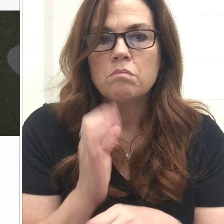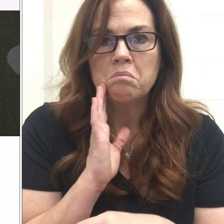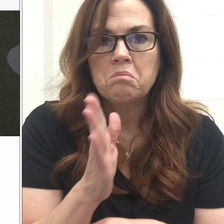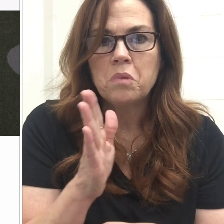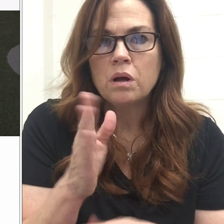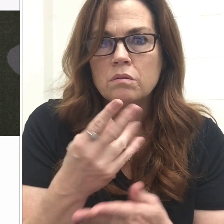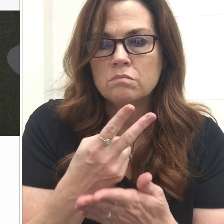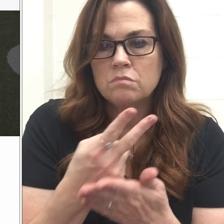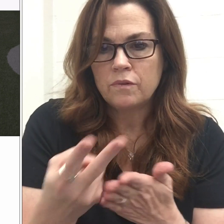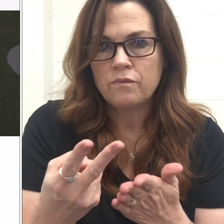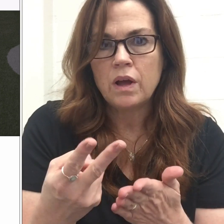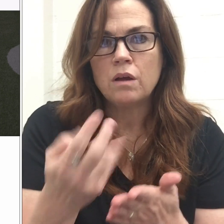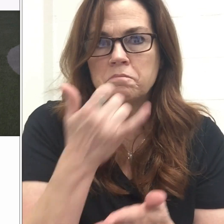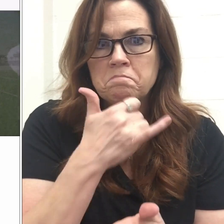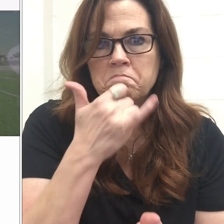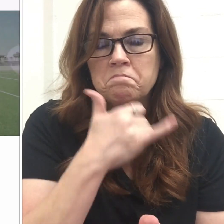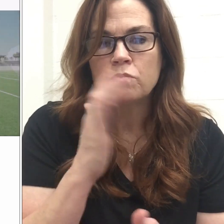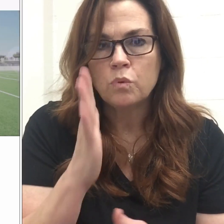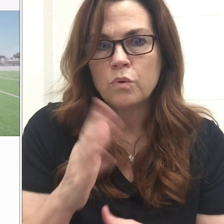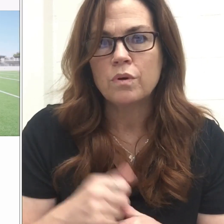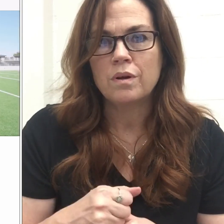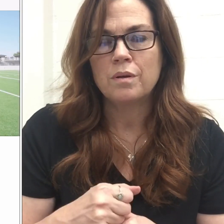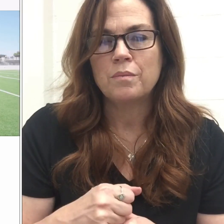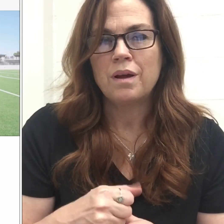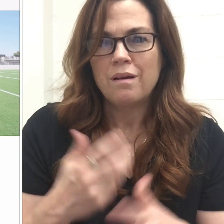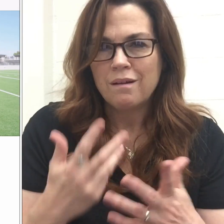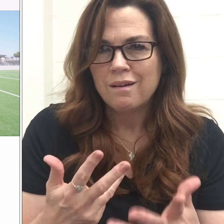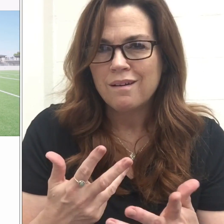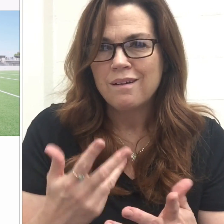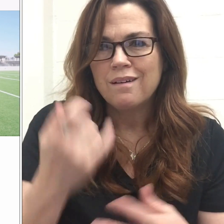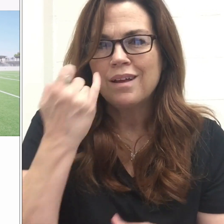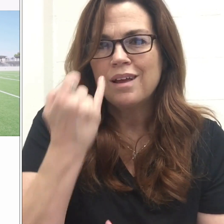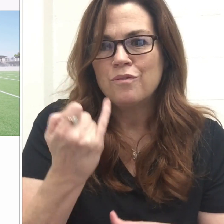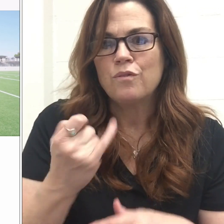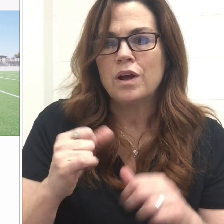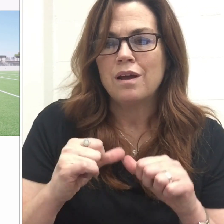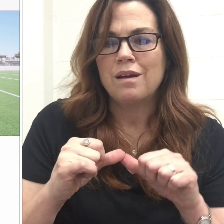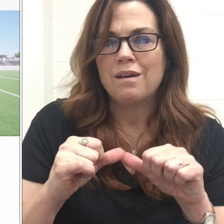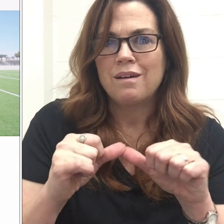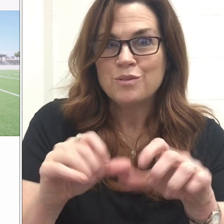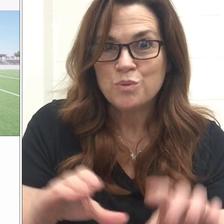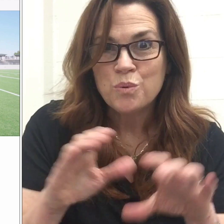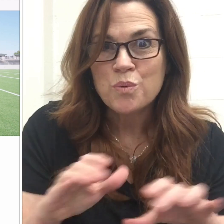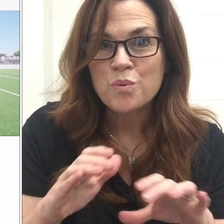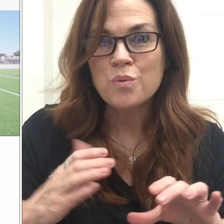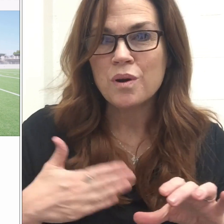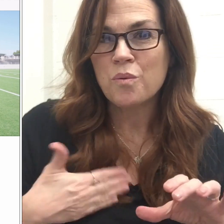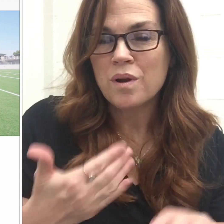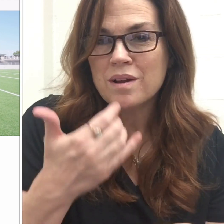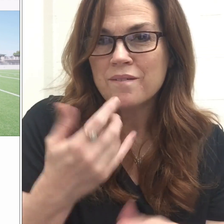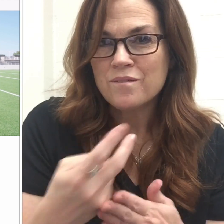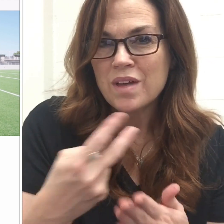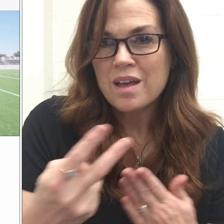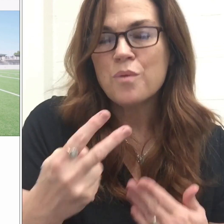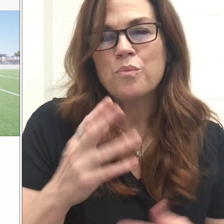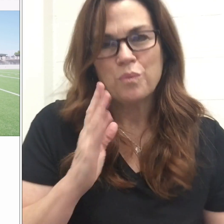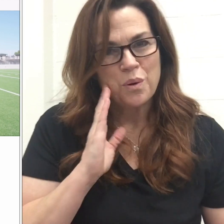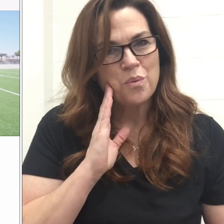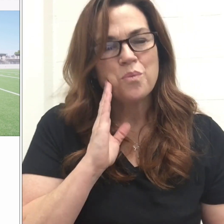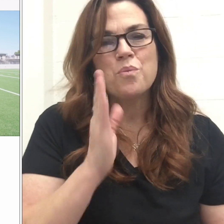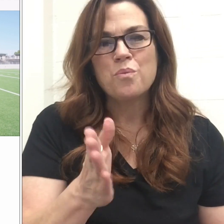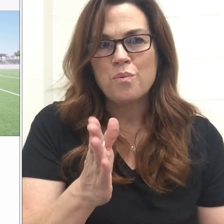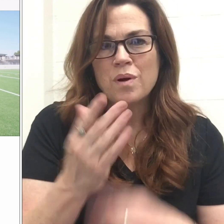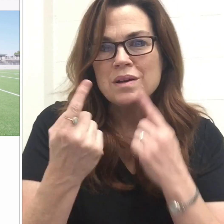success. Friends, so many of you do not push yourselves because you're afraid to fall short. You stay